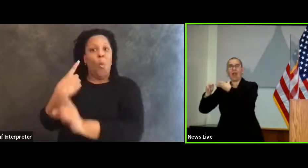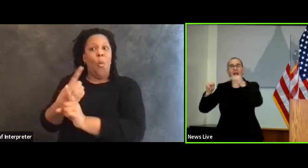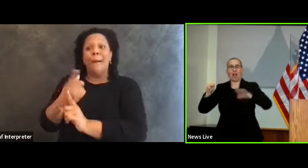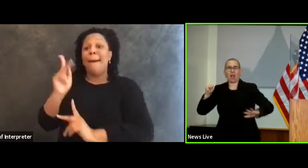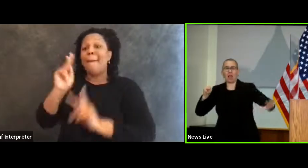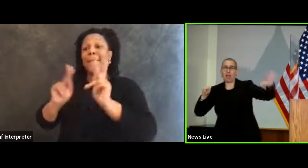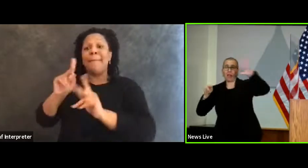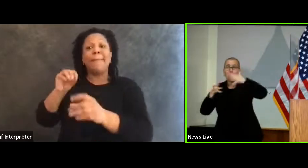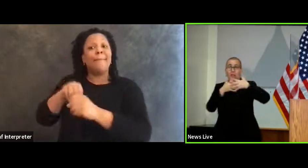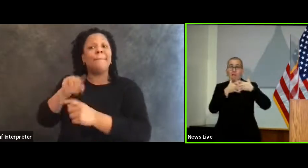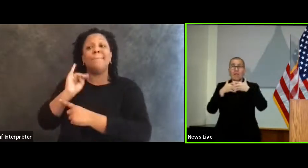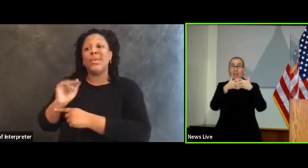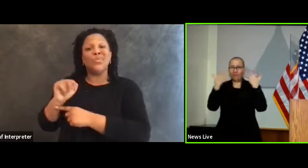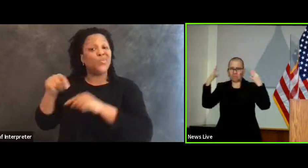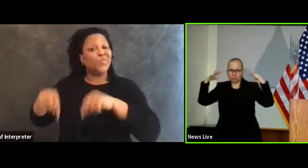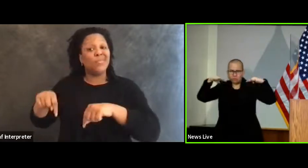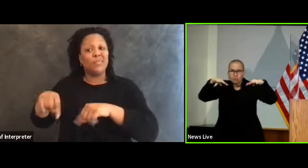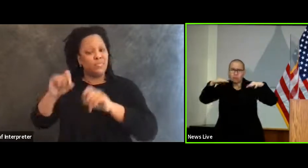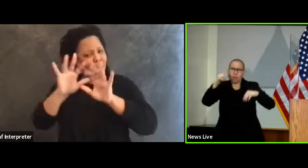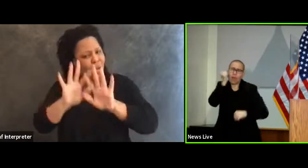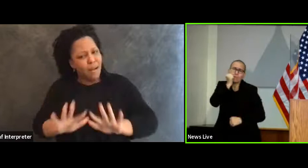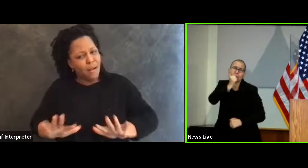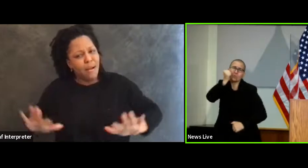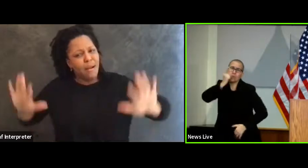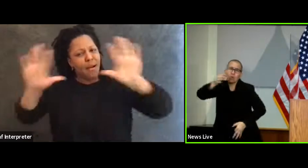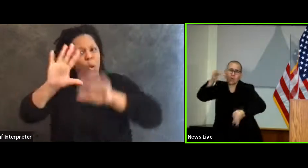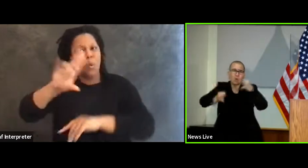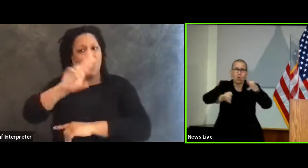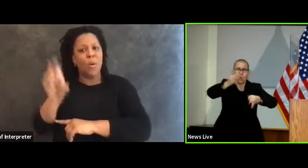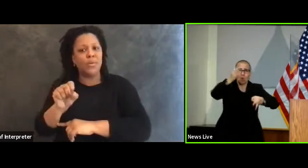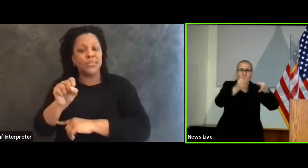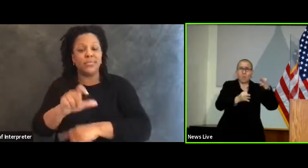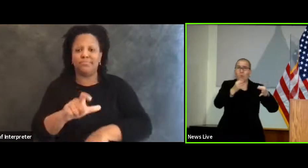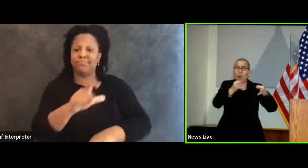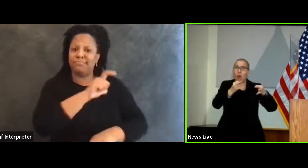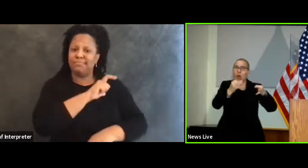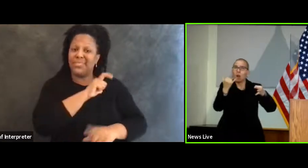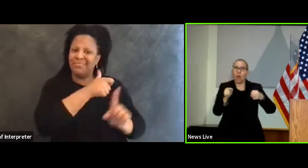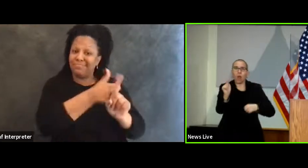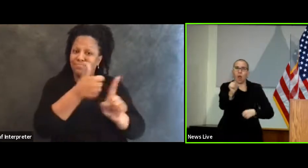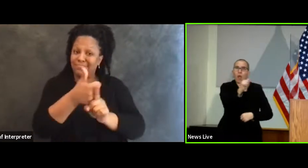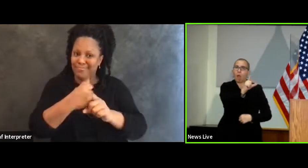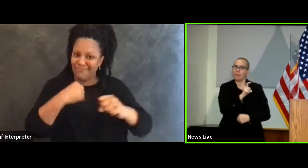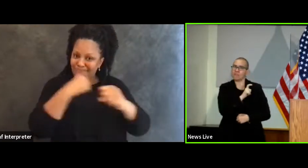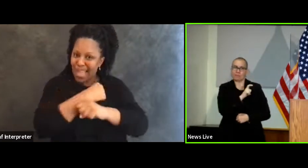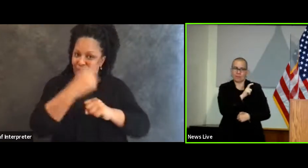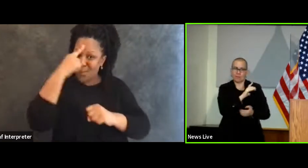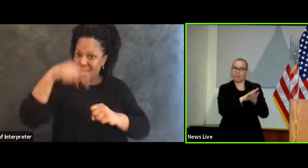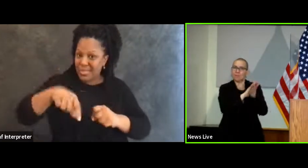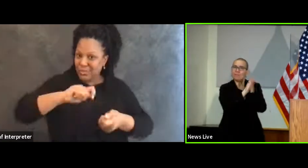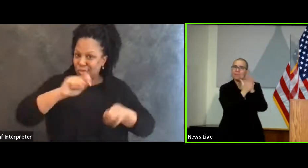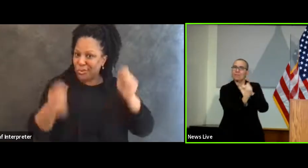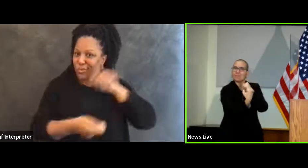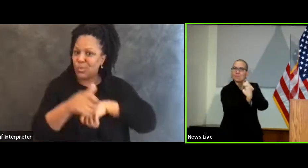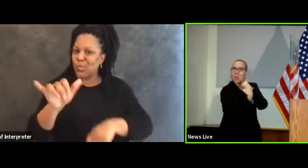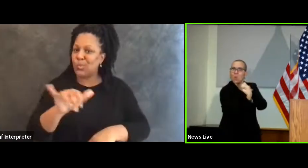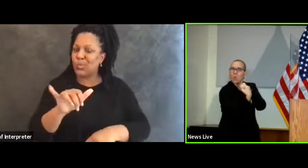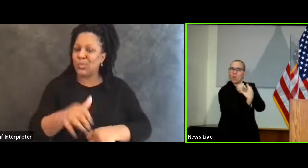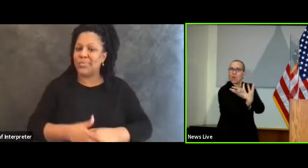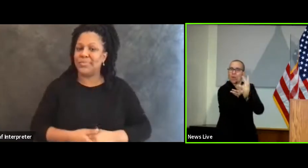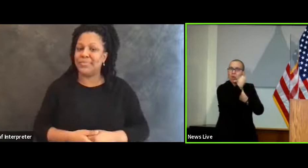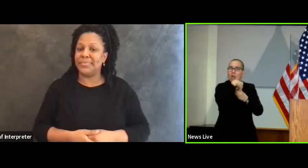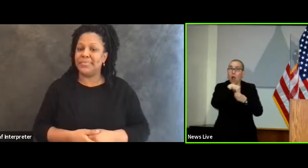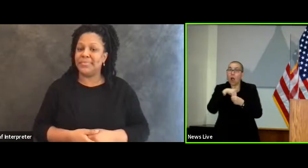trial. It's being advocated by police. It's being advocated by, obviously, elected officials. It's being advocated by